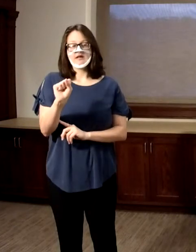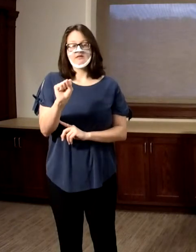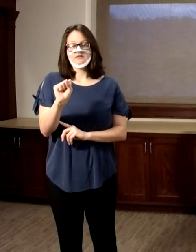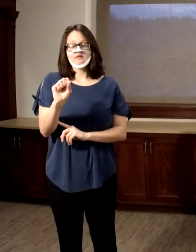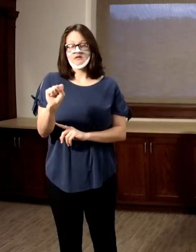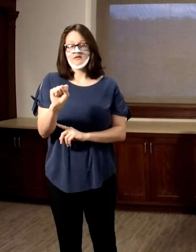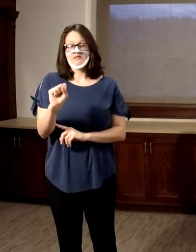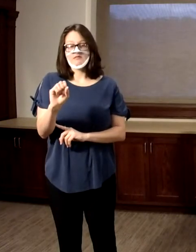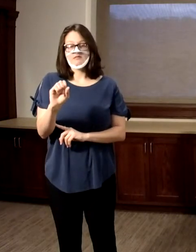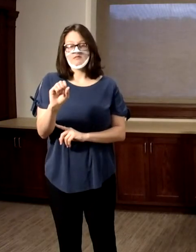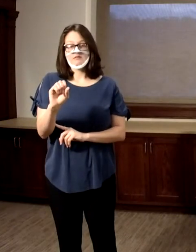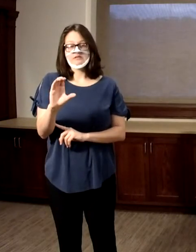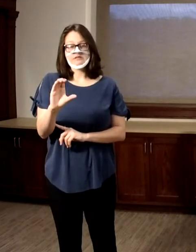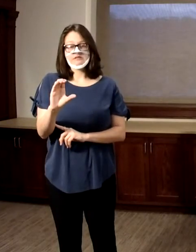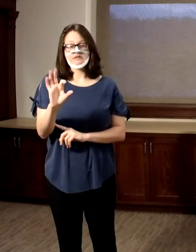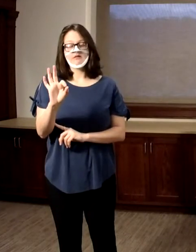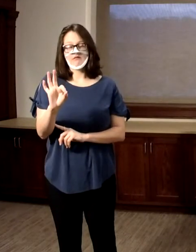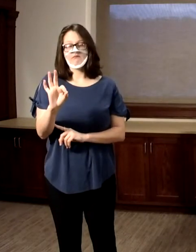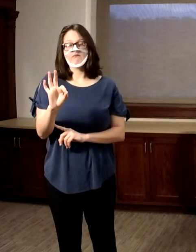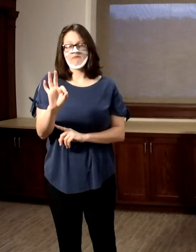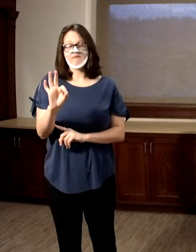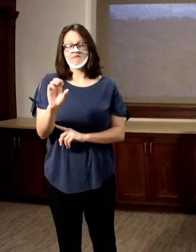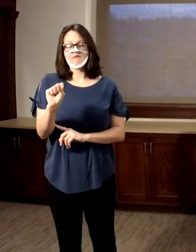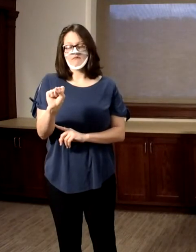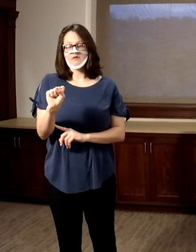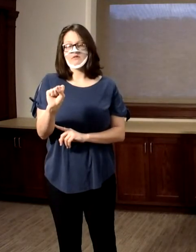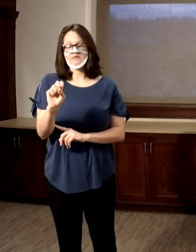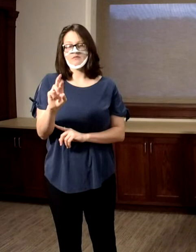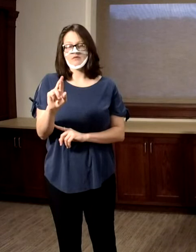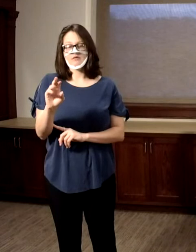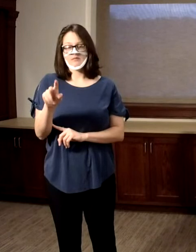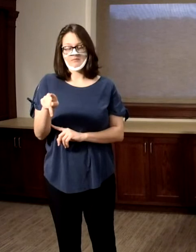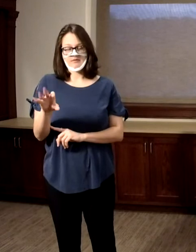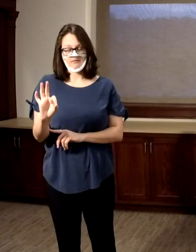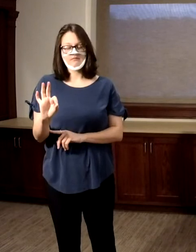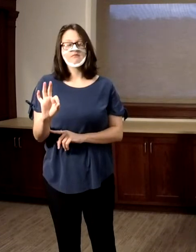SFFRF. These additional funds are estimated to provide an additional